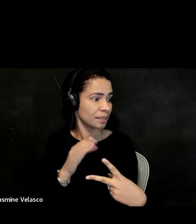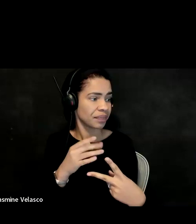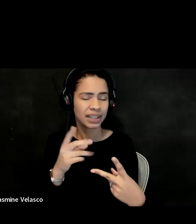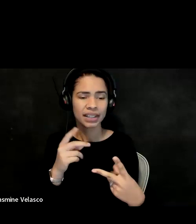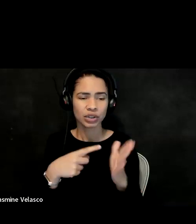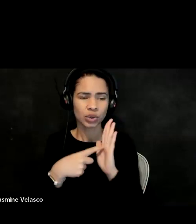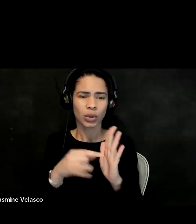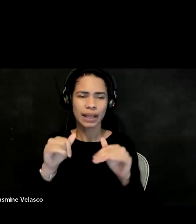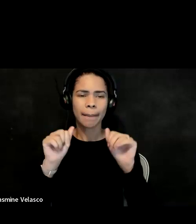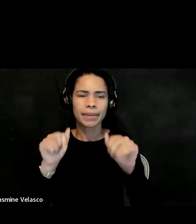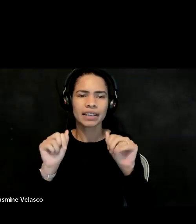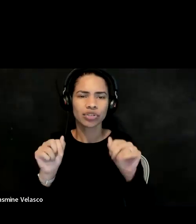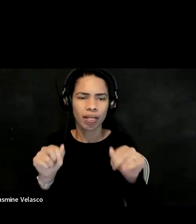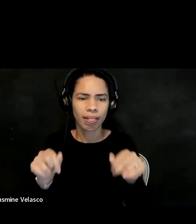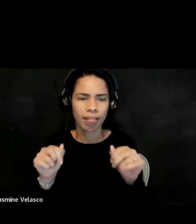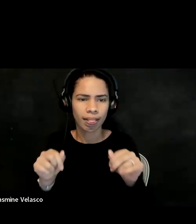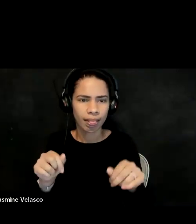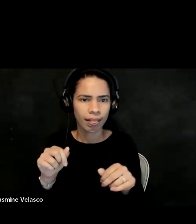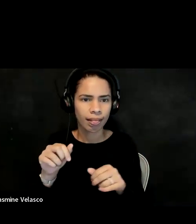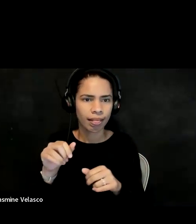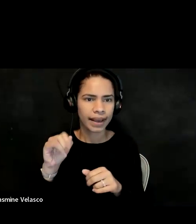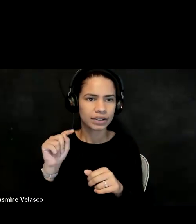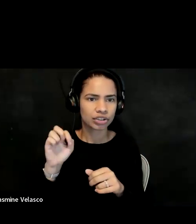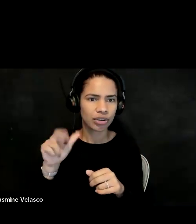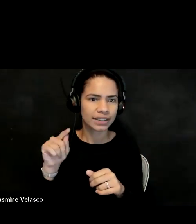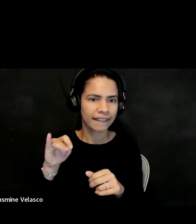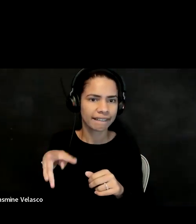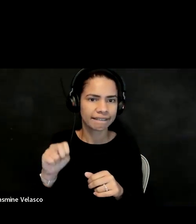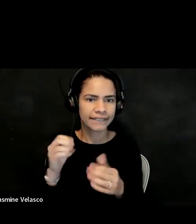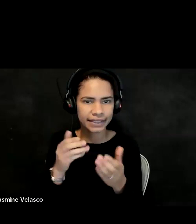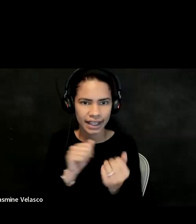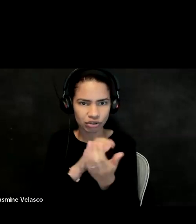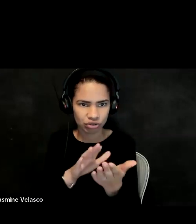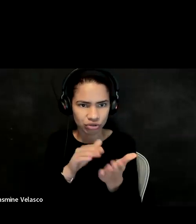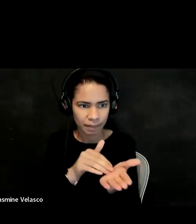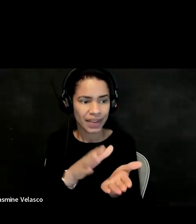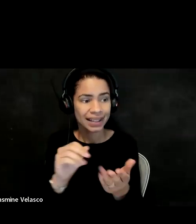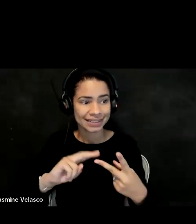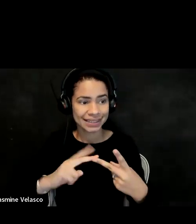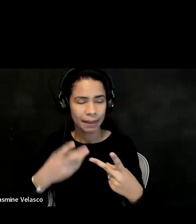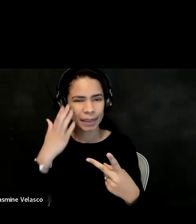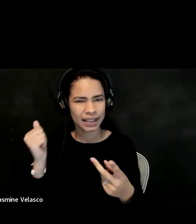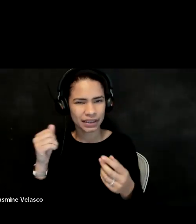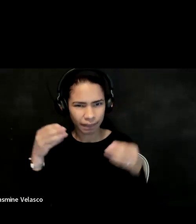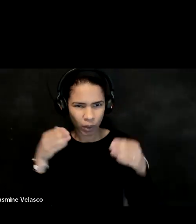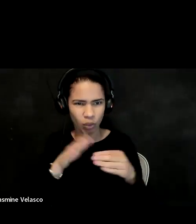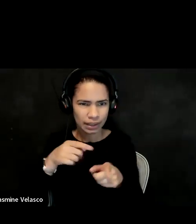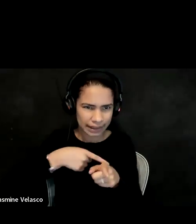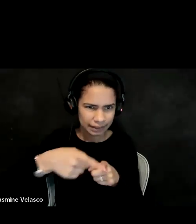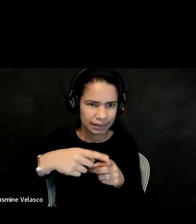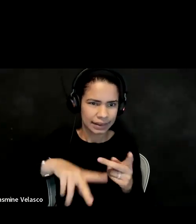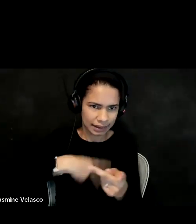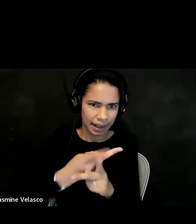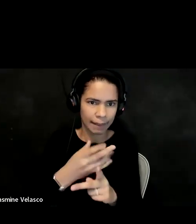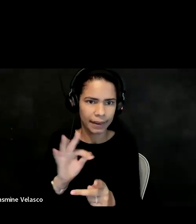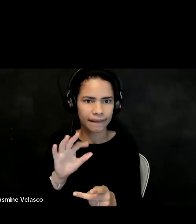demonstrates the potential iterative nature, and the second one because it also demonstrates the niche that the fellowship that we offer can